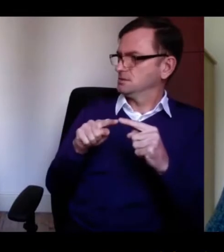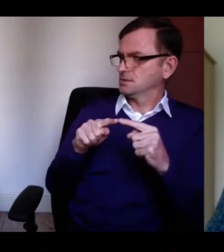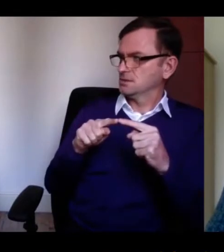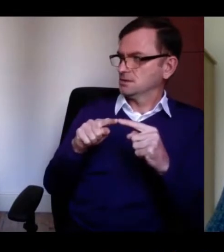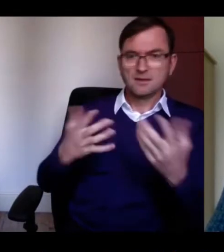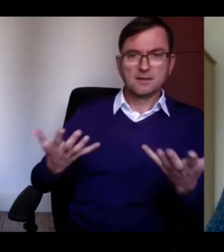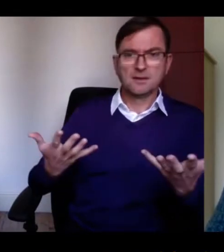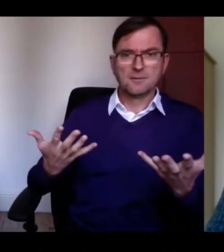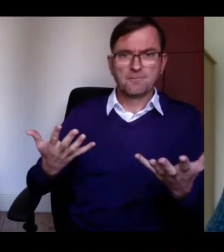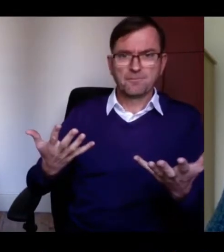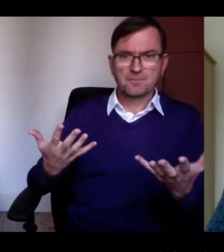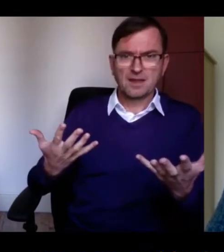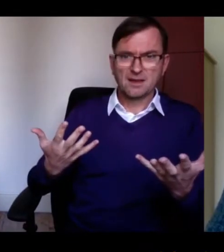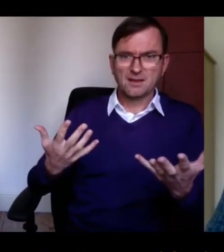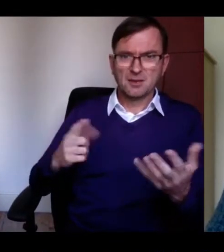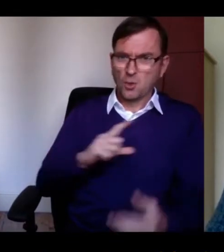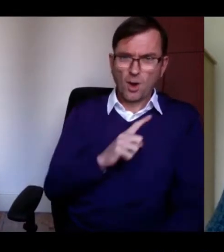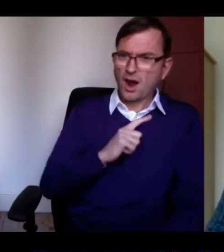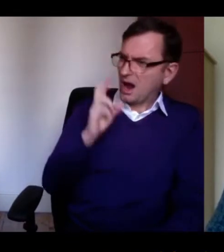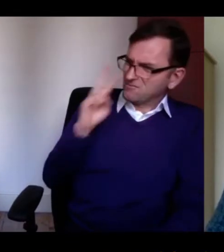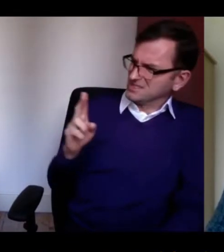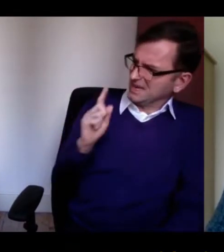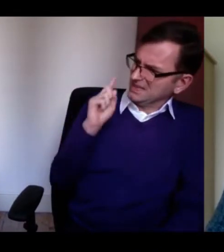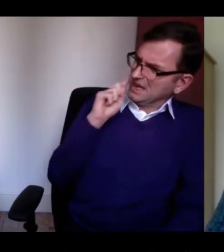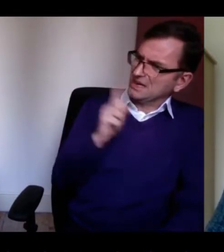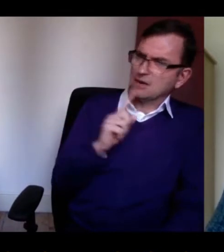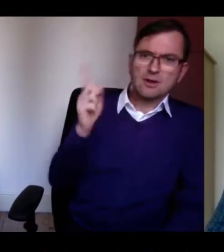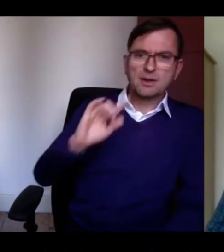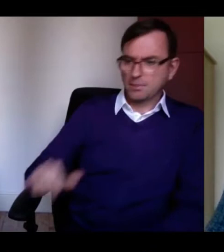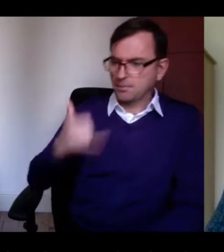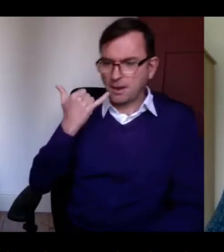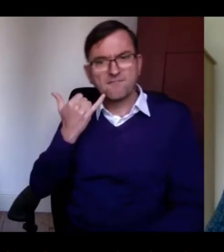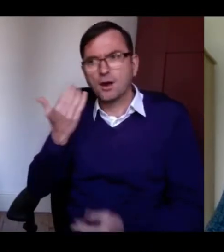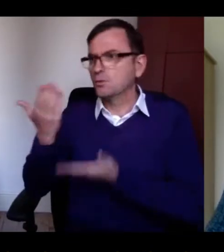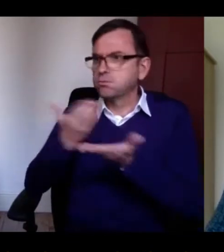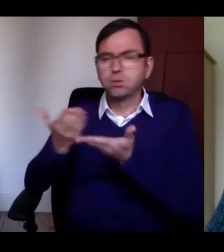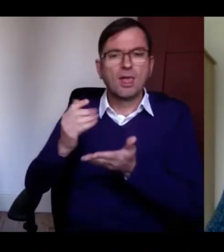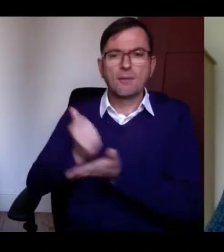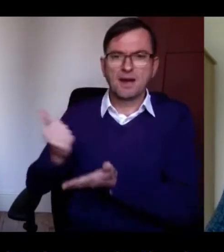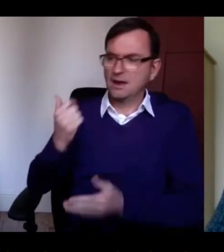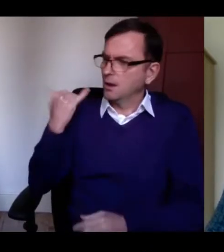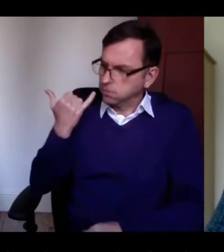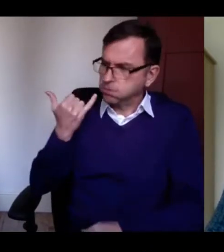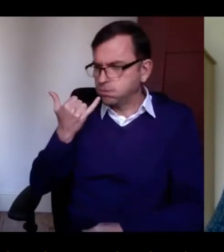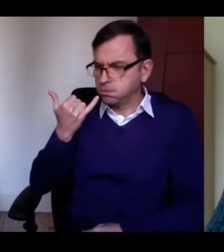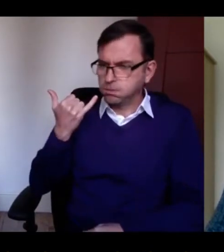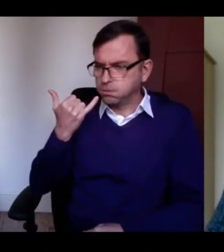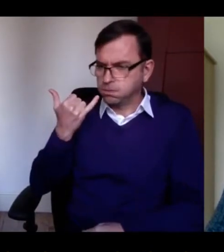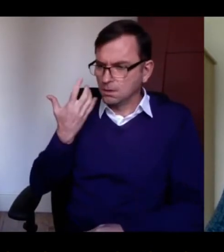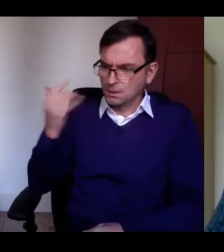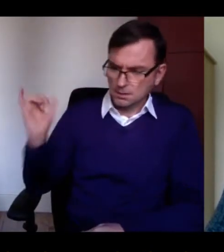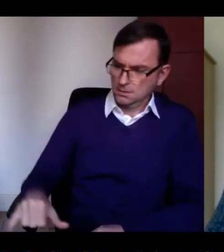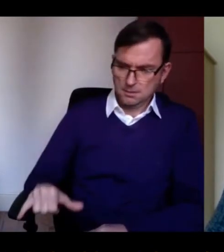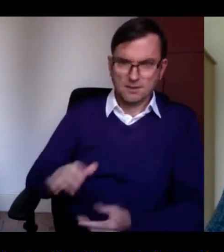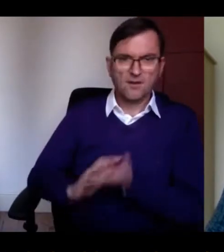on an equal footing, on an equal footing with hearing people. Because I see hearing people have a problem, they just pick up the phone, speak to